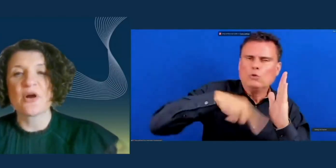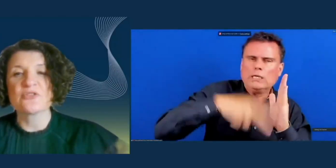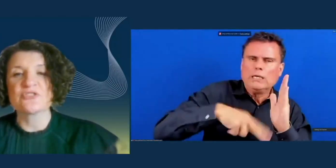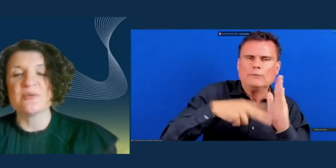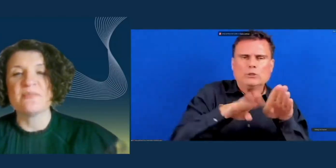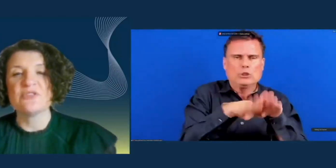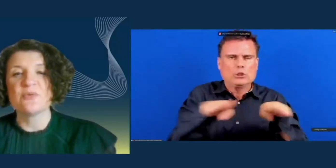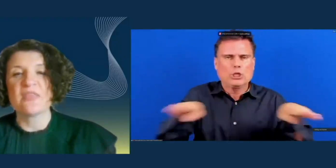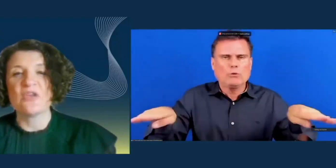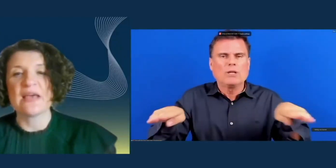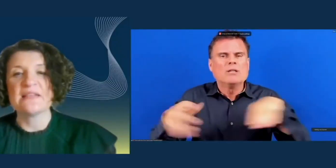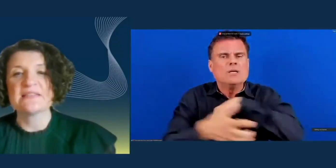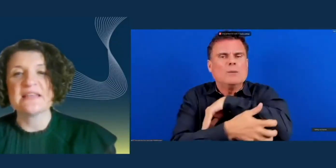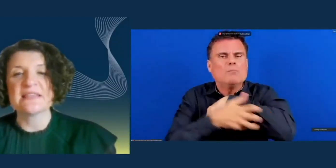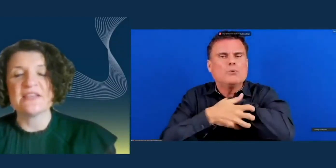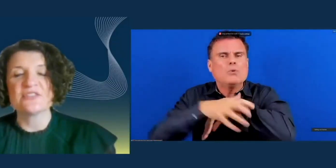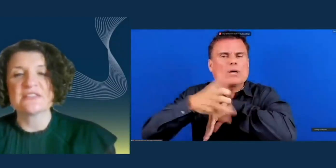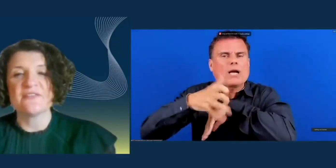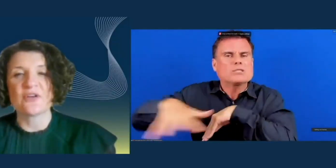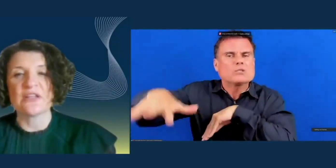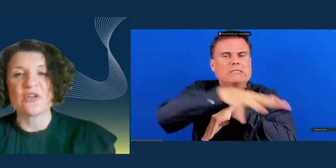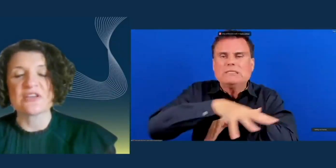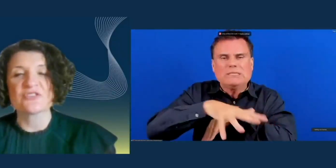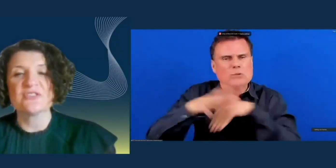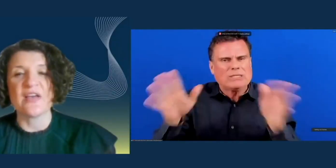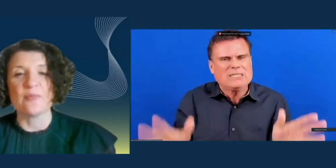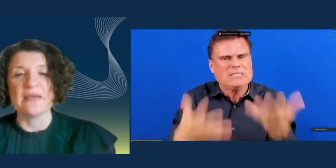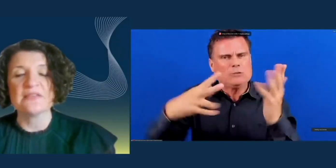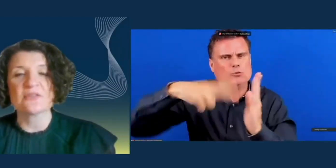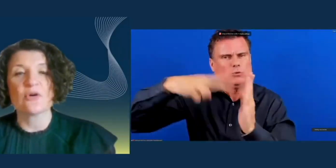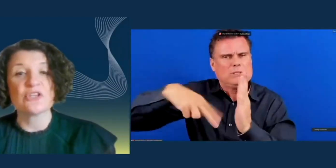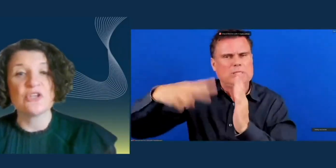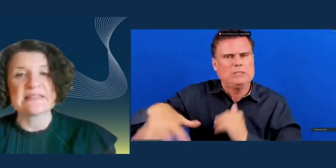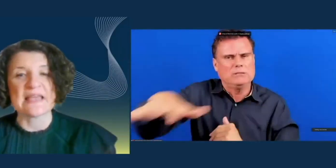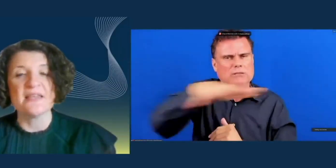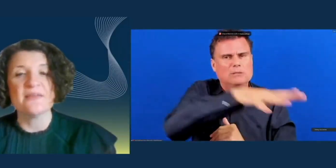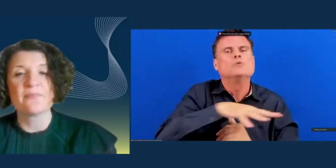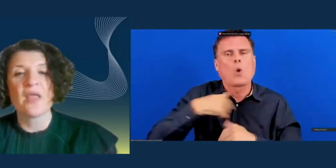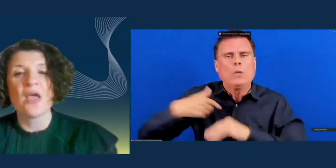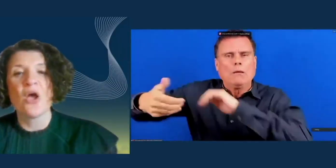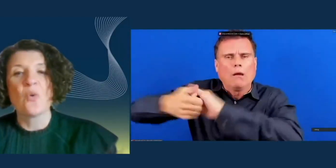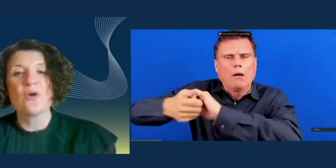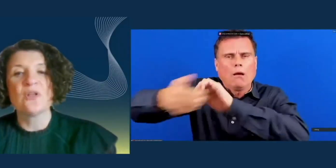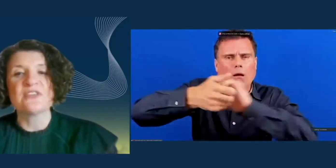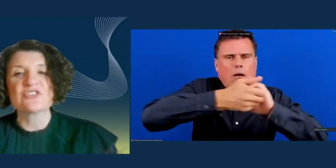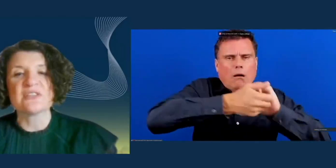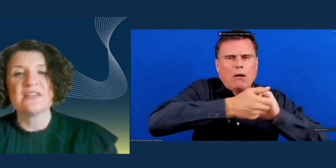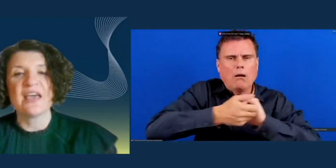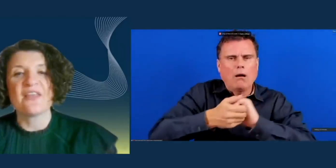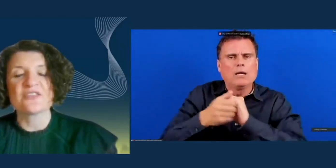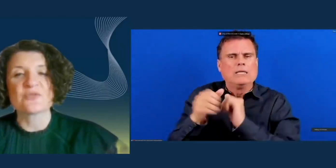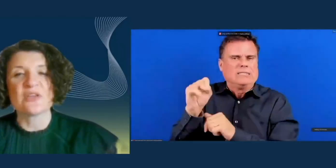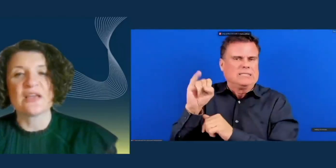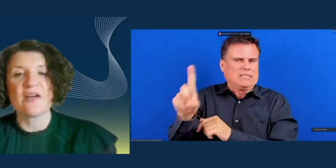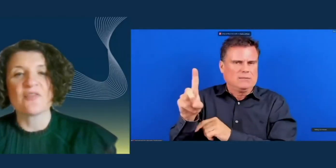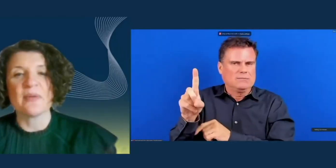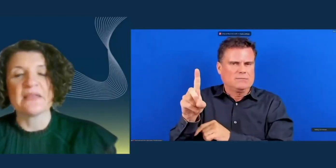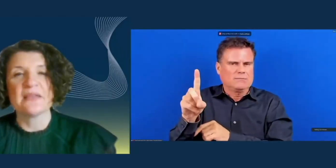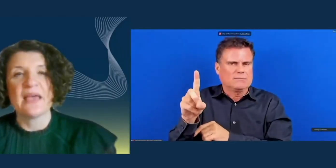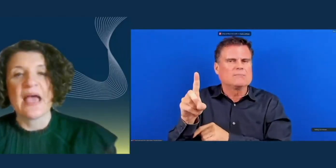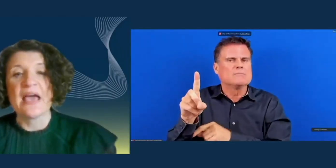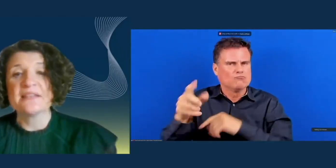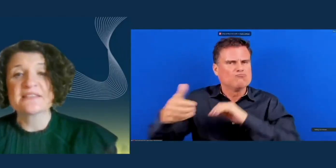a partnership between the United States Agency for International Development, or USAID, World Vision, and the Australian